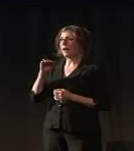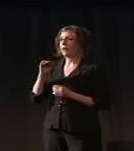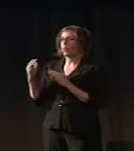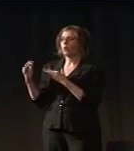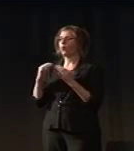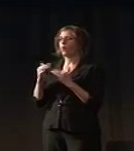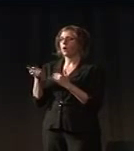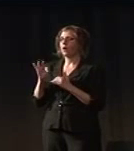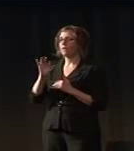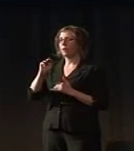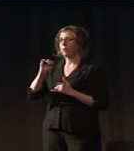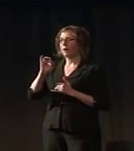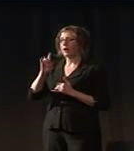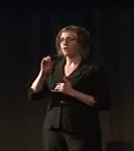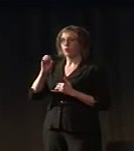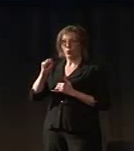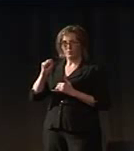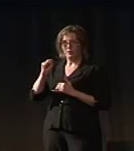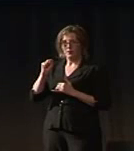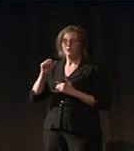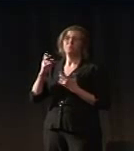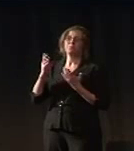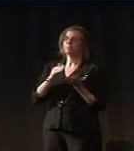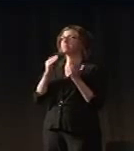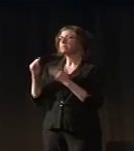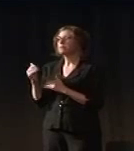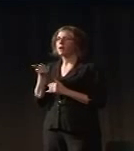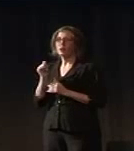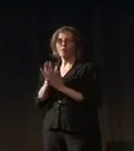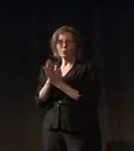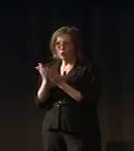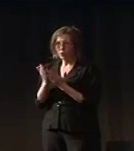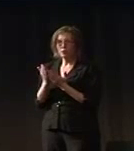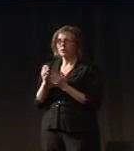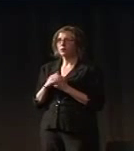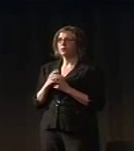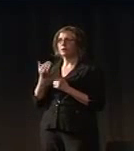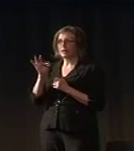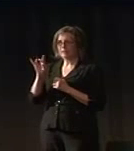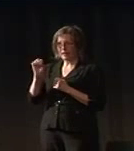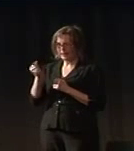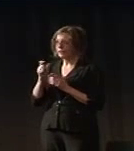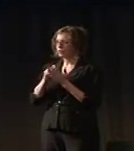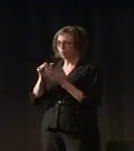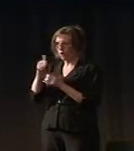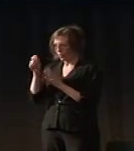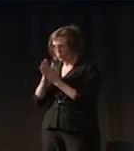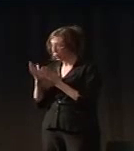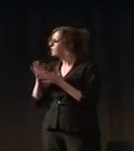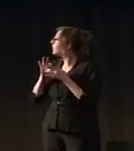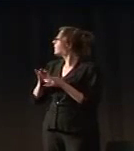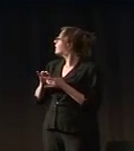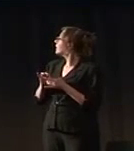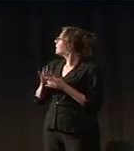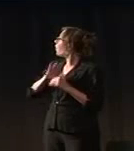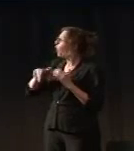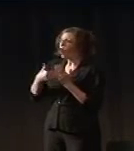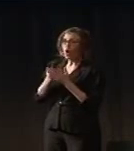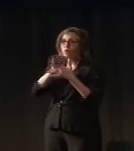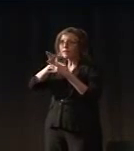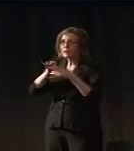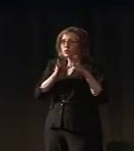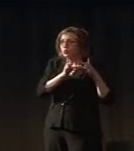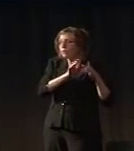and also in his textbook in the mid-80s called Science and Action. The concentration was not only the flow of inscriptions and material within one site,